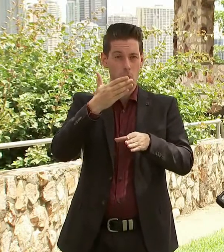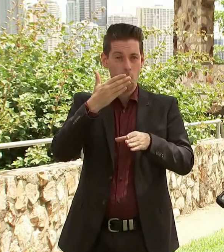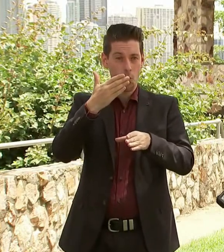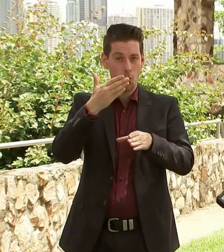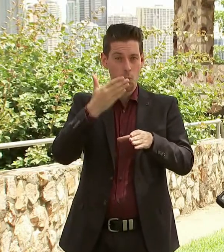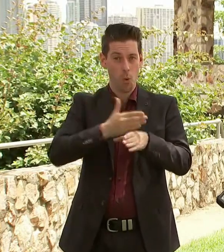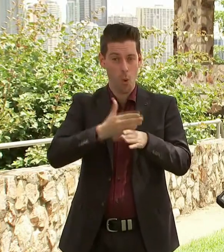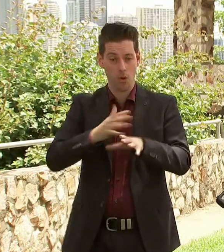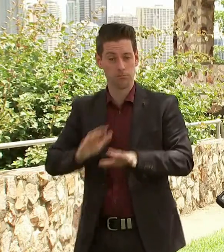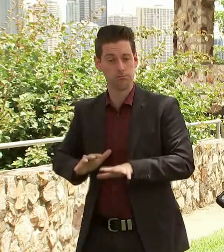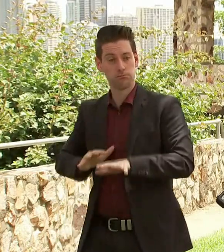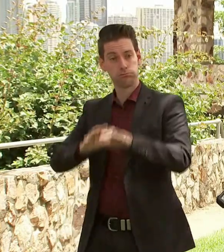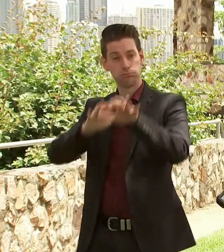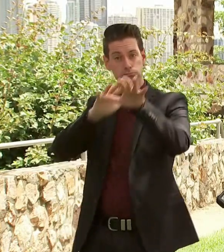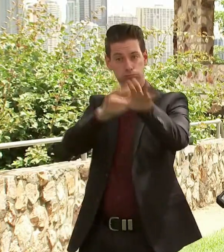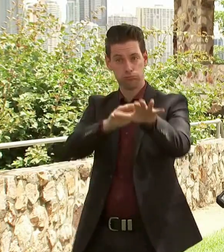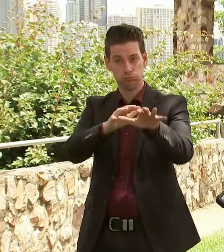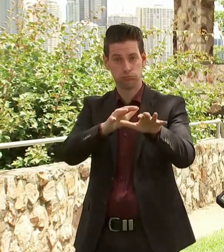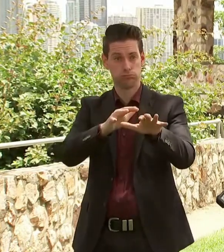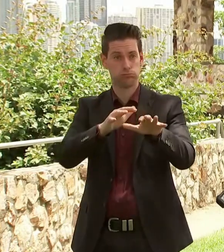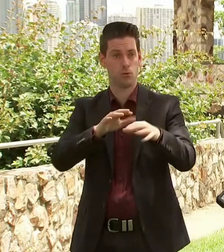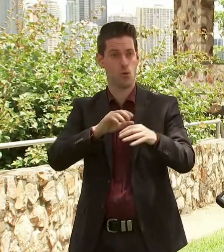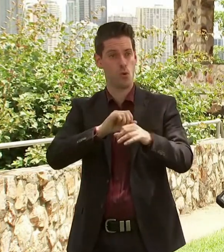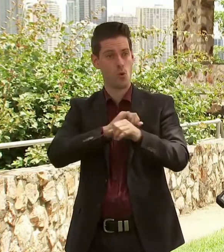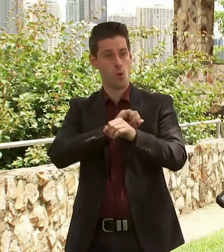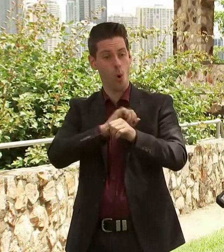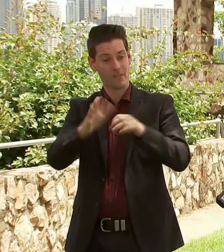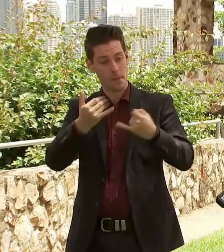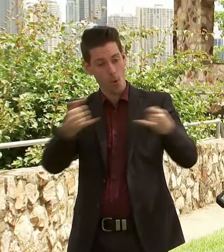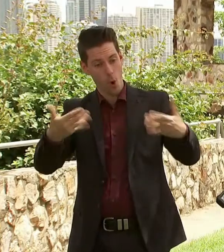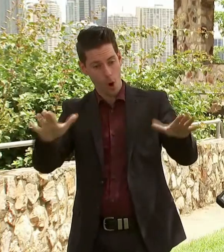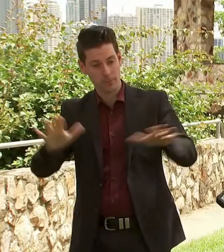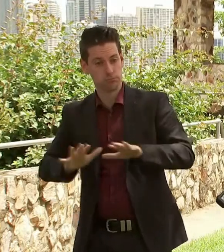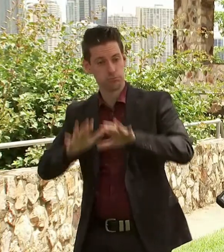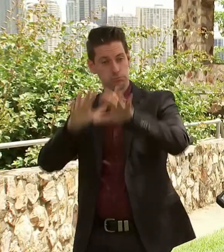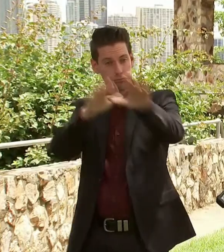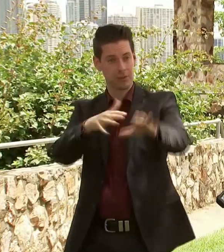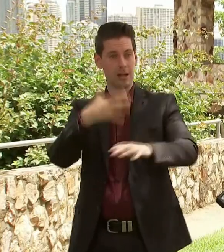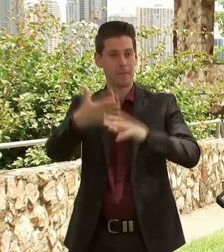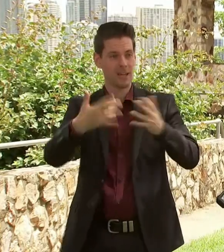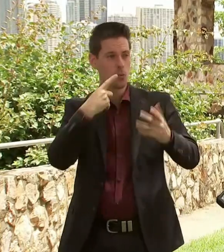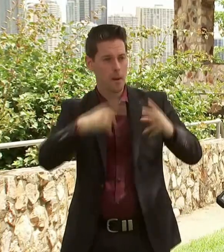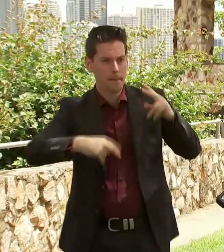over the border, do you expect a lot of them to want to build their homes or renovate their